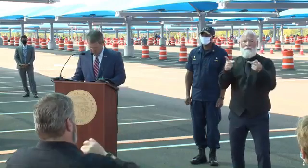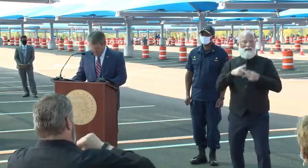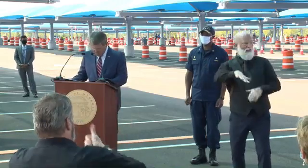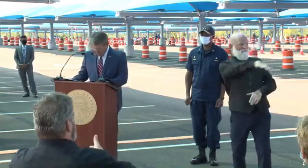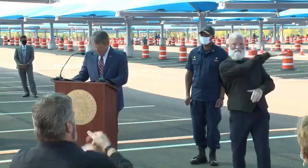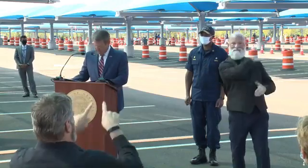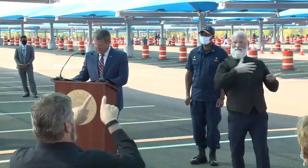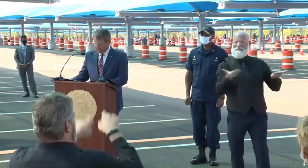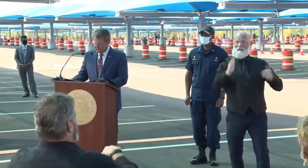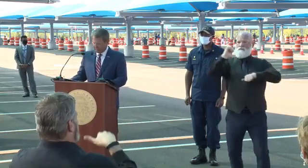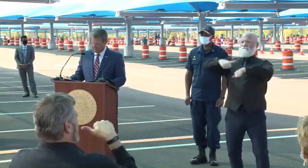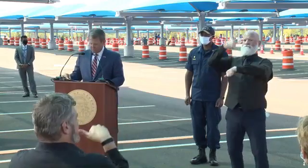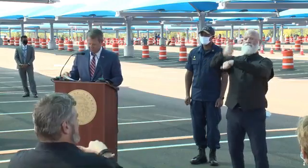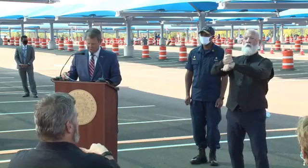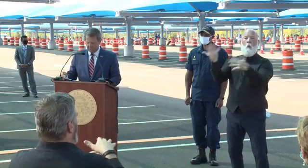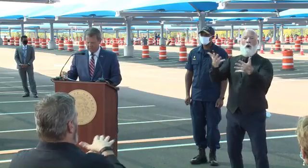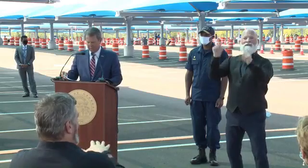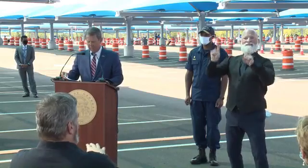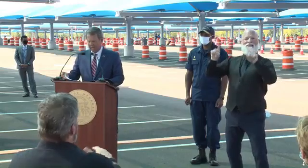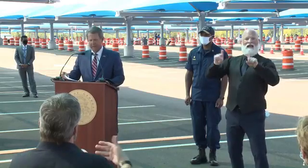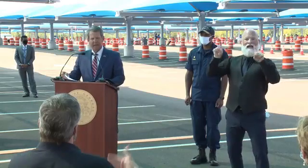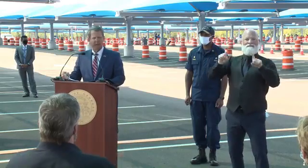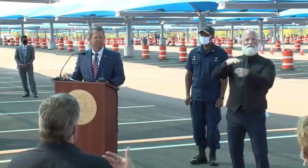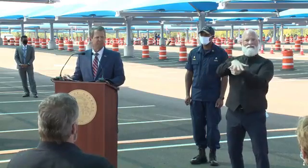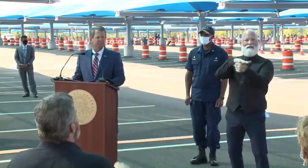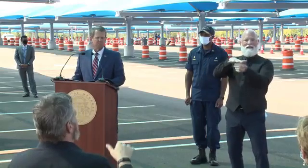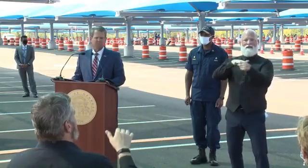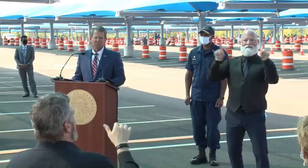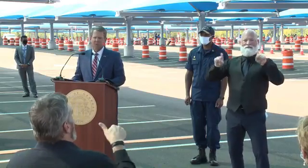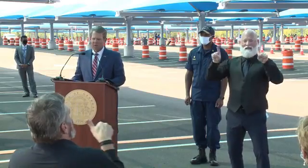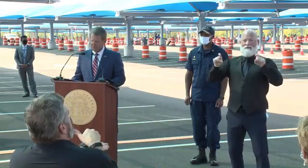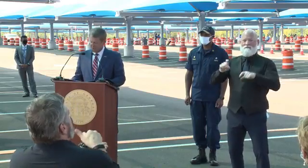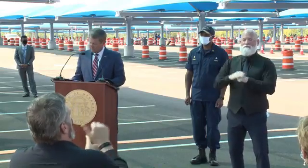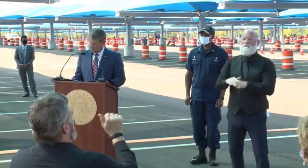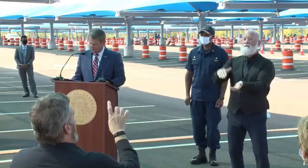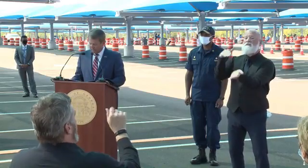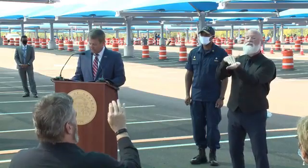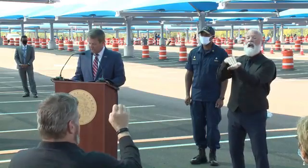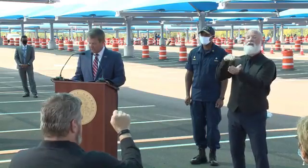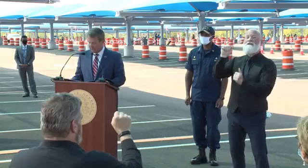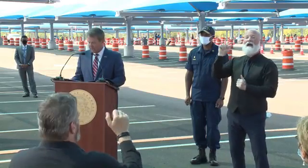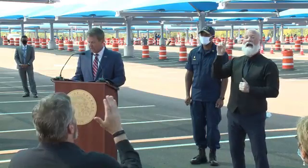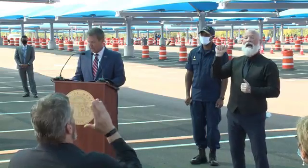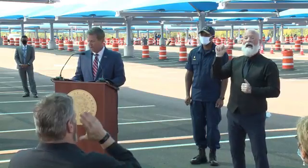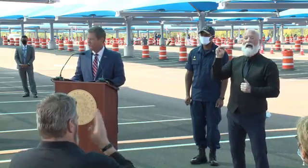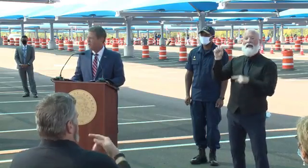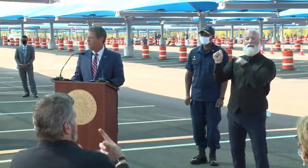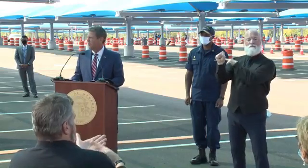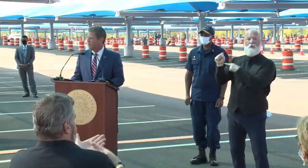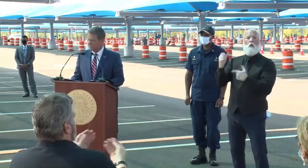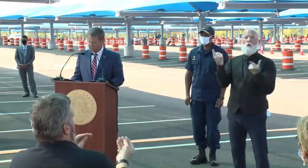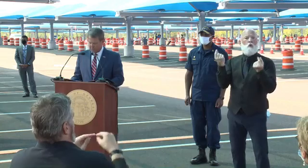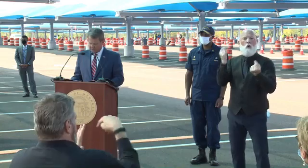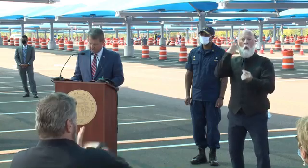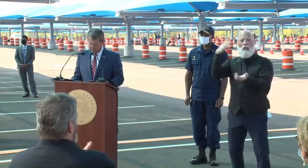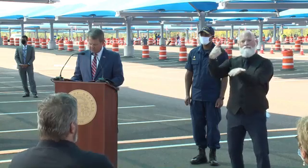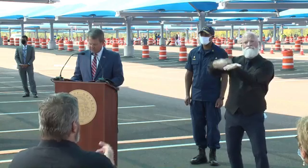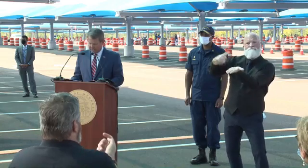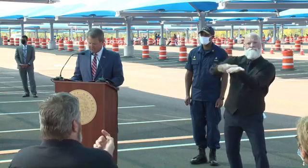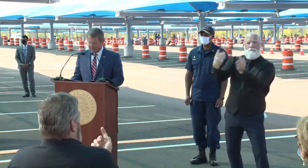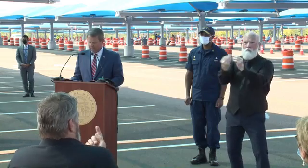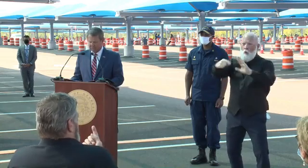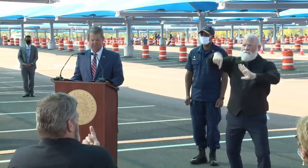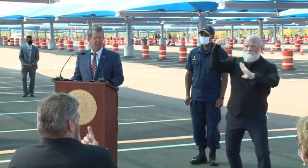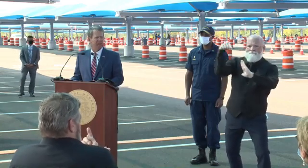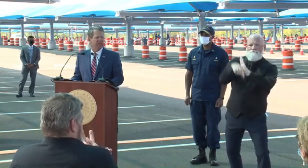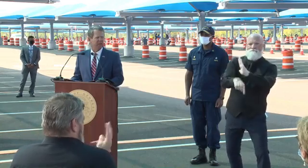that Dr. Adams will be speaking about that. You know, it was only a couple of weeks ago that Dr. Toomey and the Surgeon General